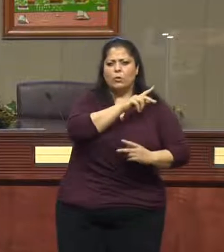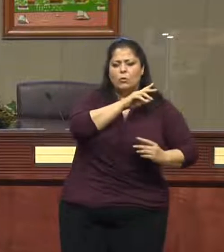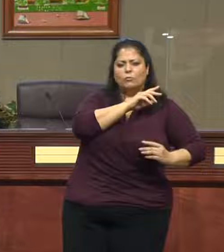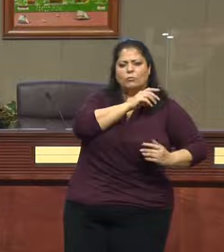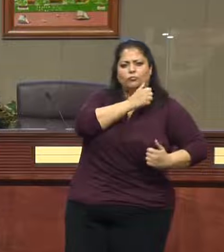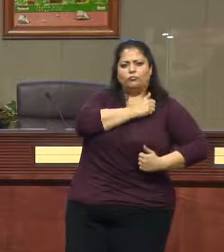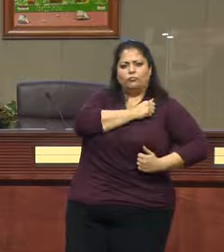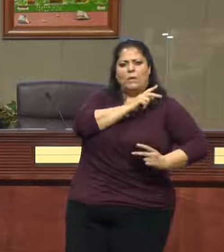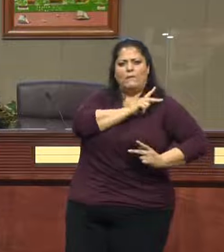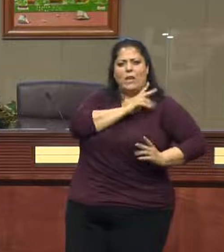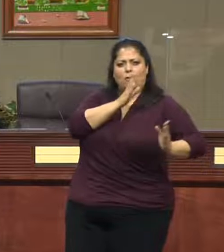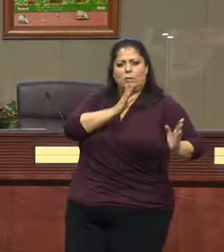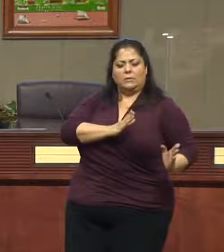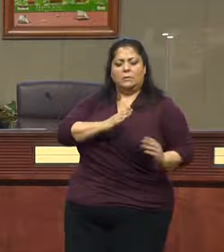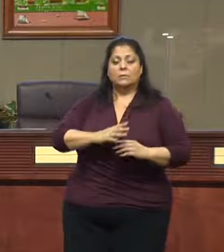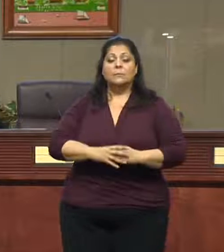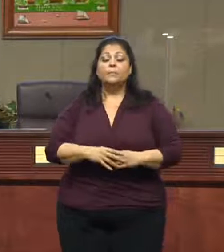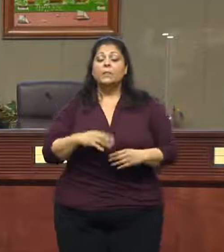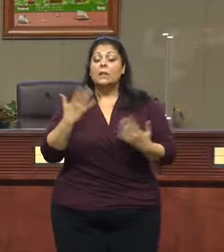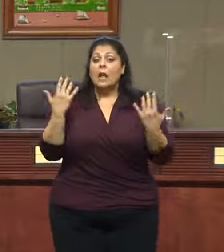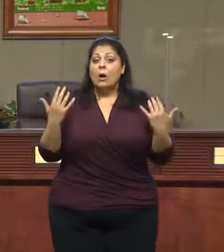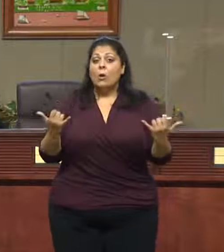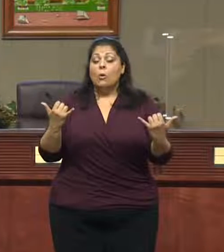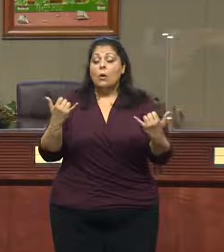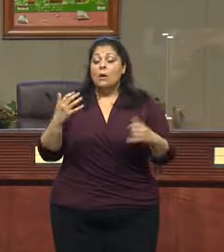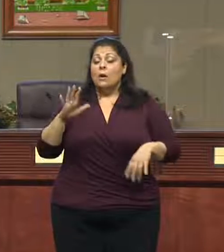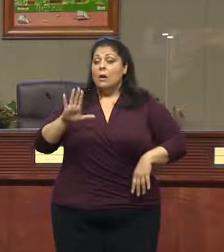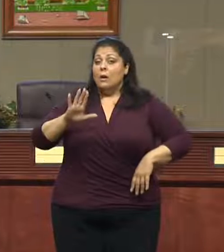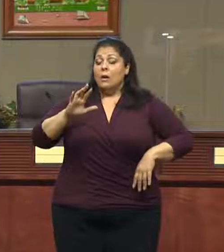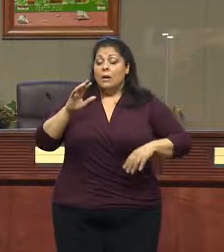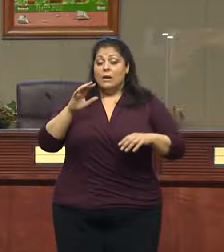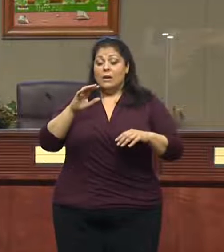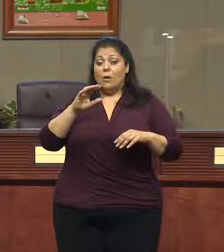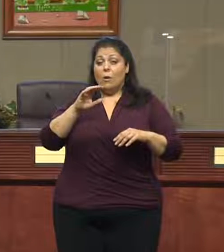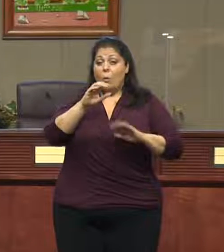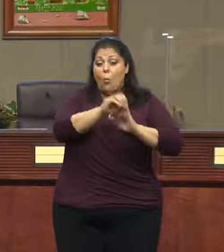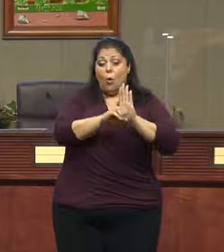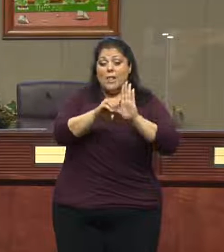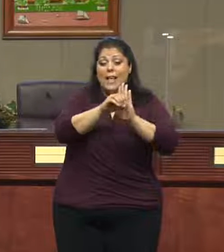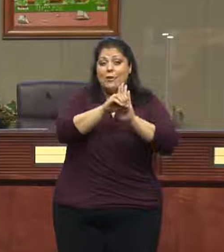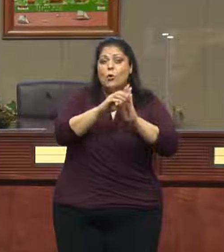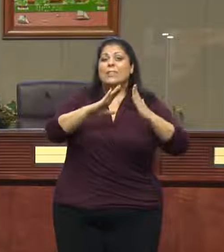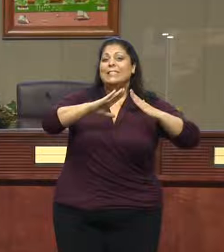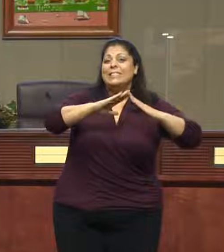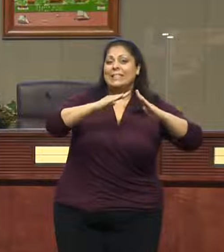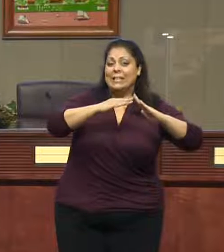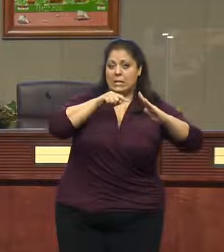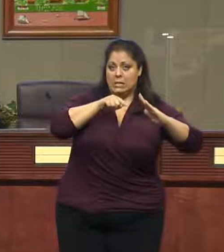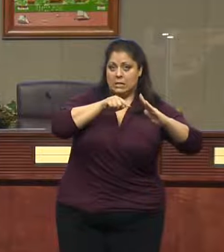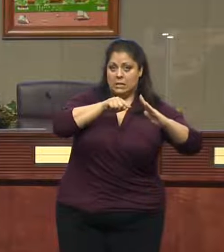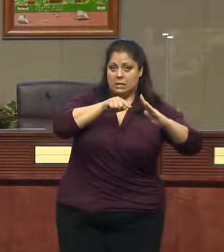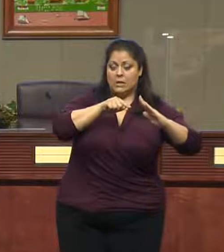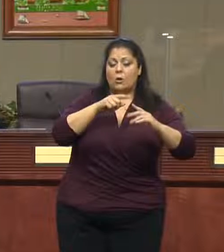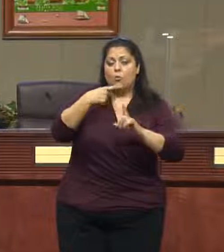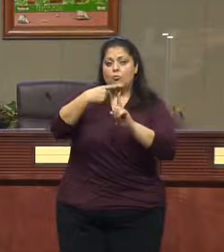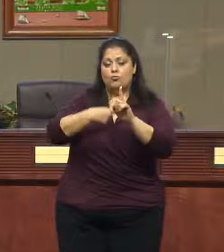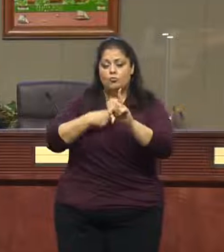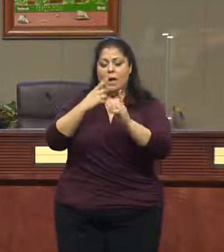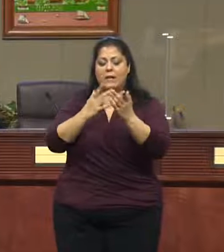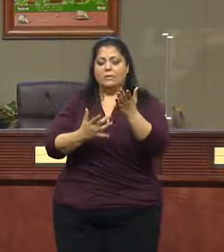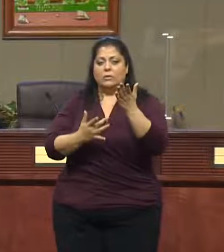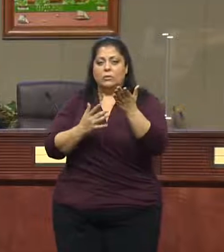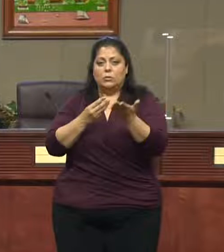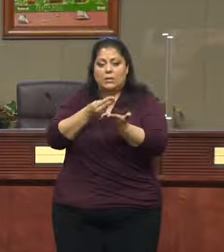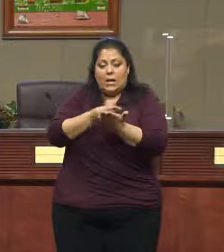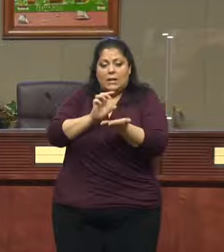And lastly, I want to update on the City of Orlando's Rental Assistance Program, which will launch with the launch of the